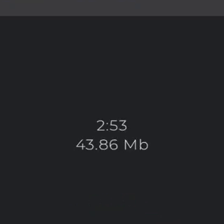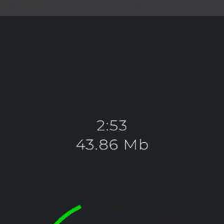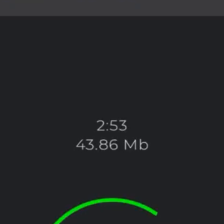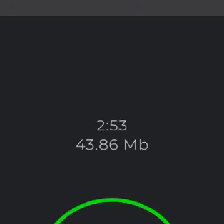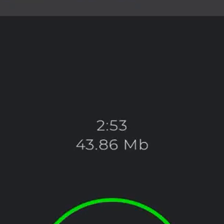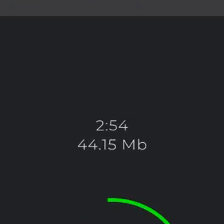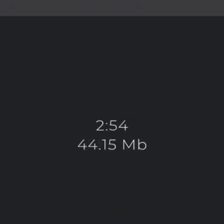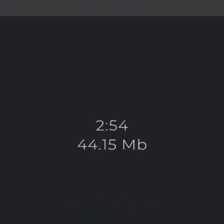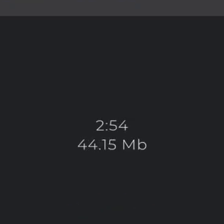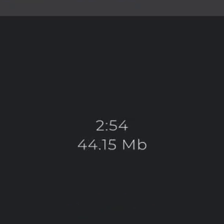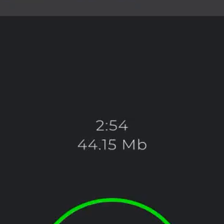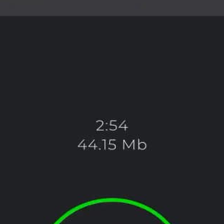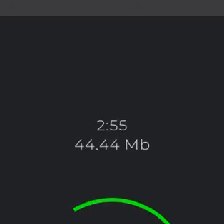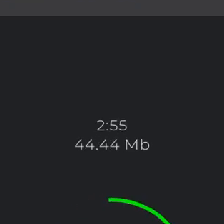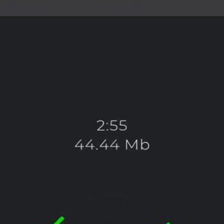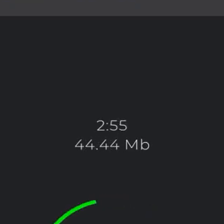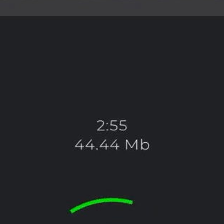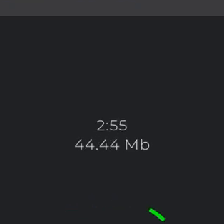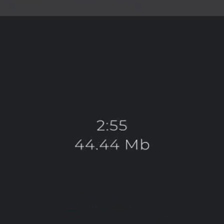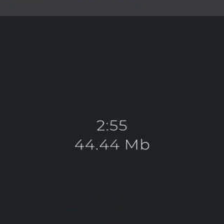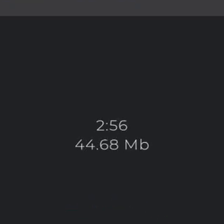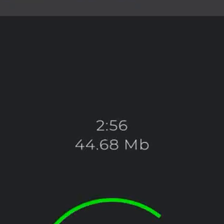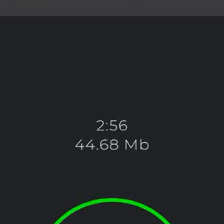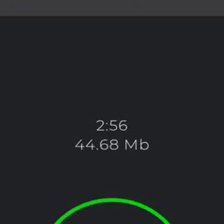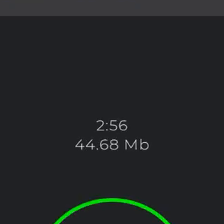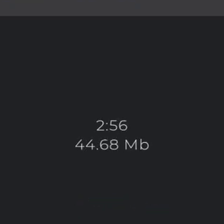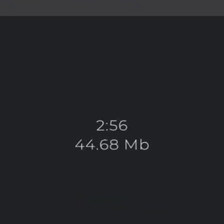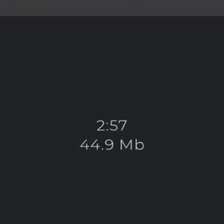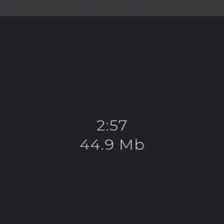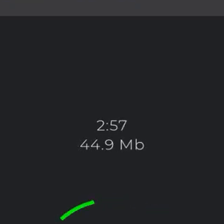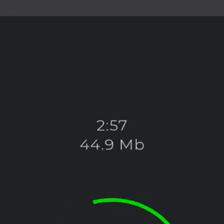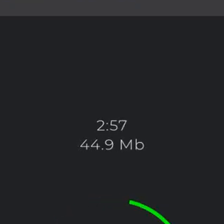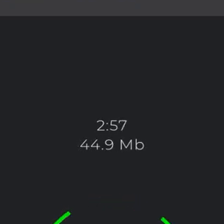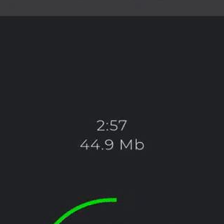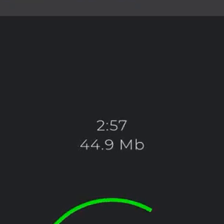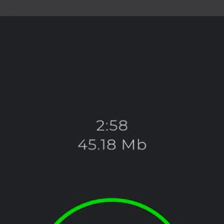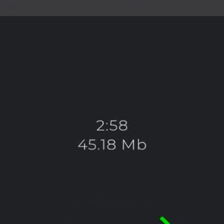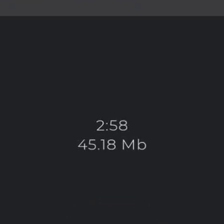I'm going to show you my own